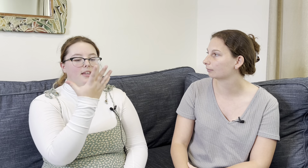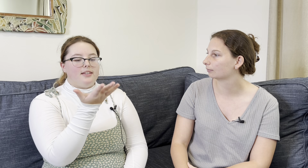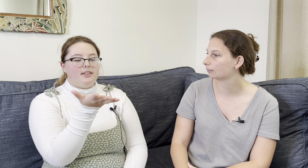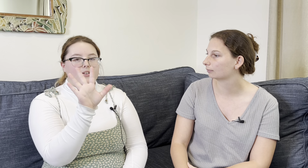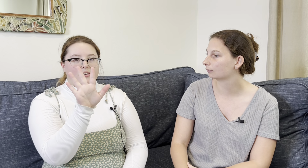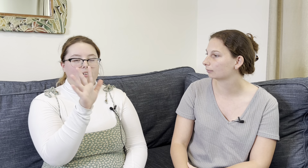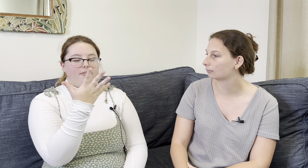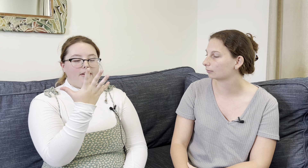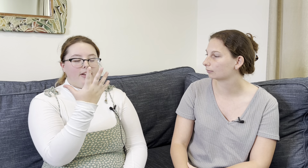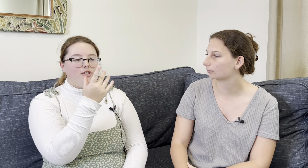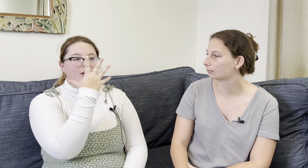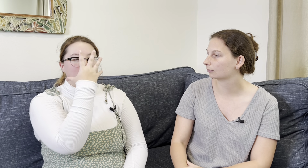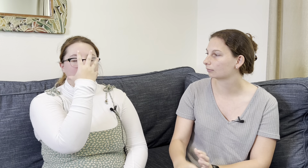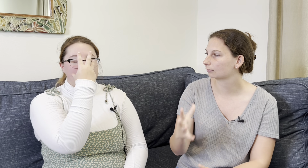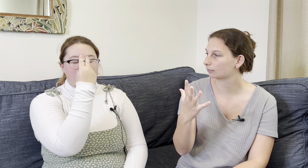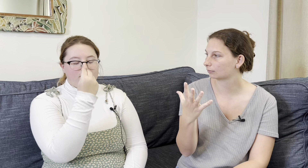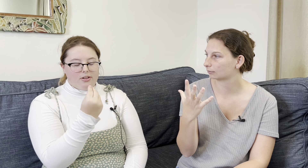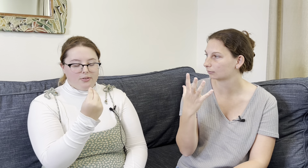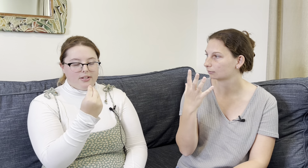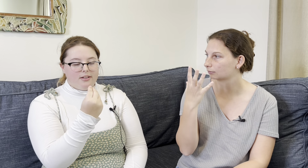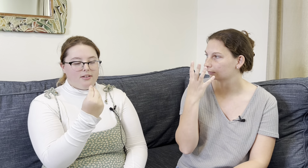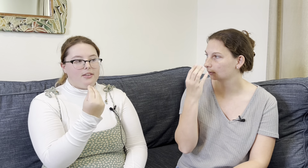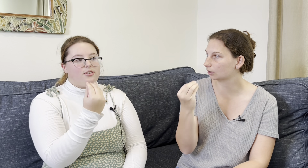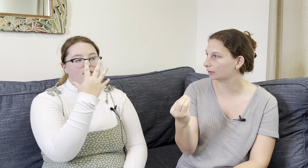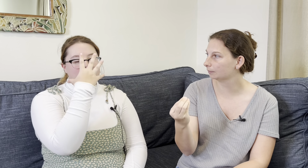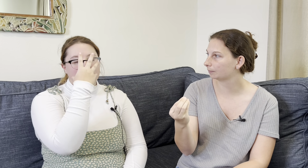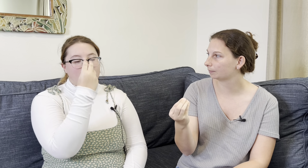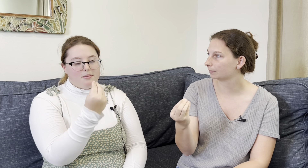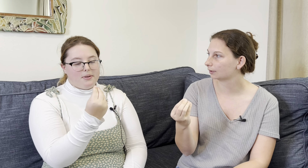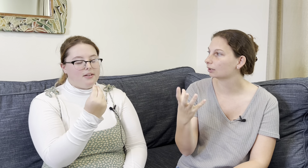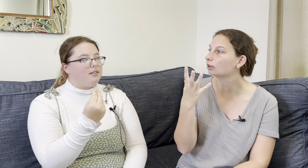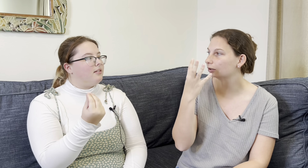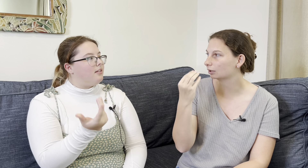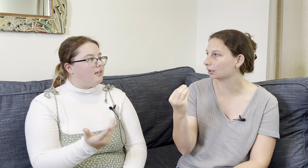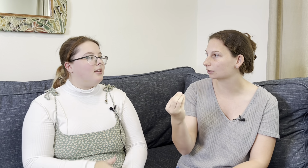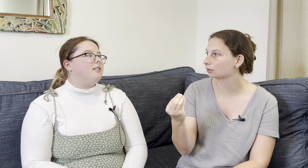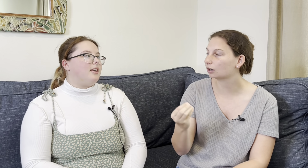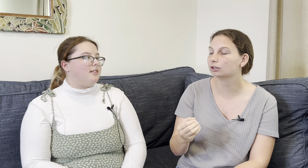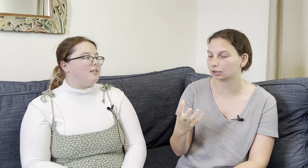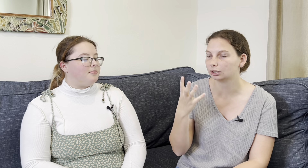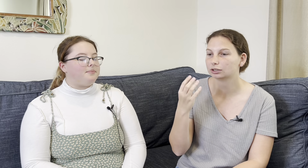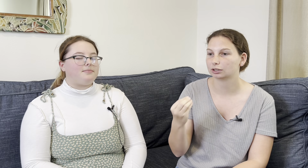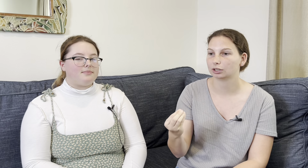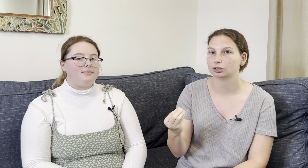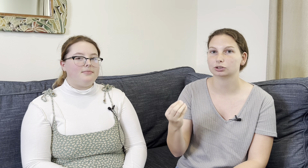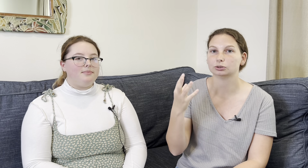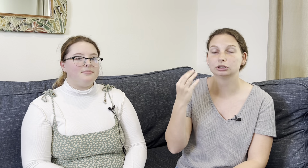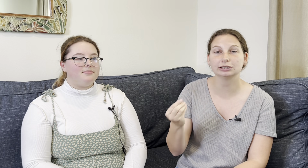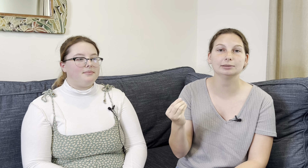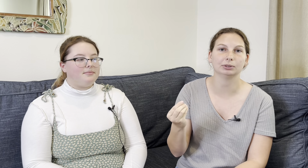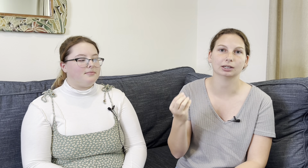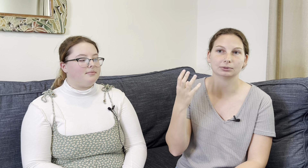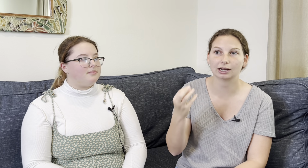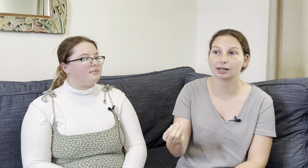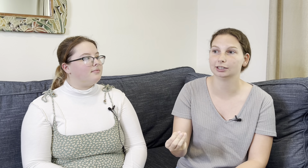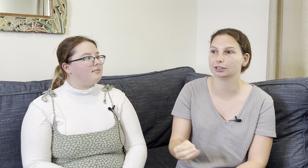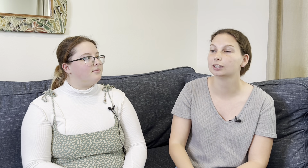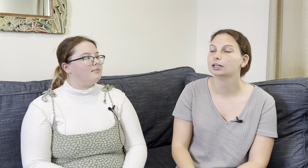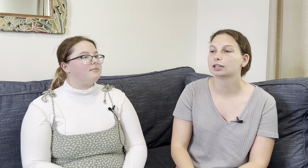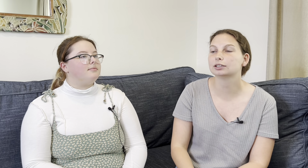take a 5-hand shape and they just close it, and they're just sleepy. Okay. So that's alrighty. So sleepy, I'm tired. Because some of